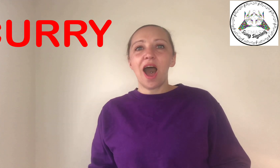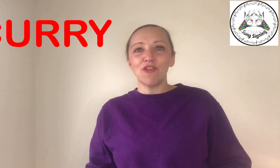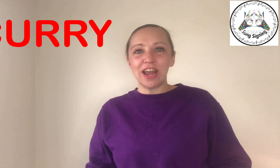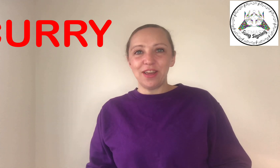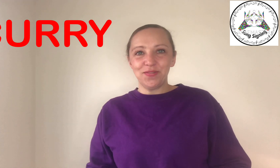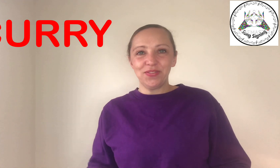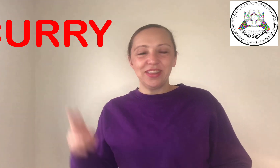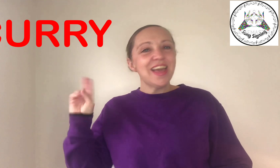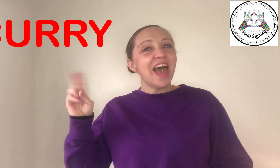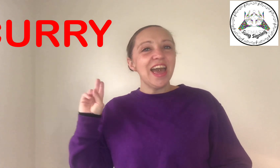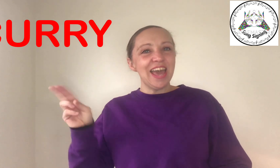Curry. Again.